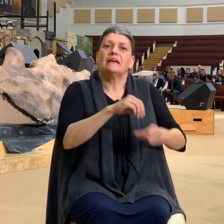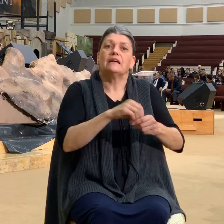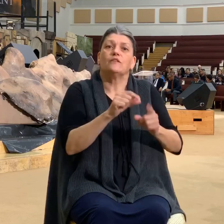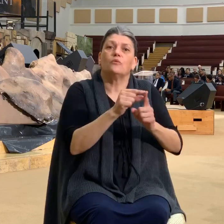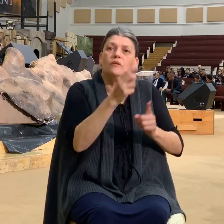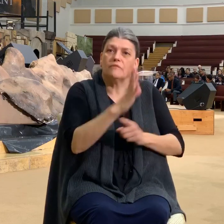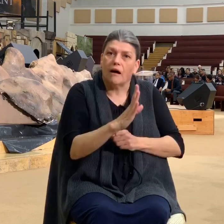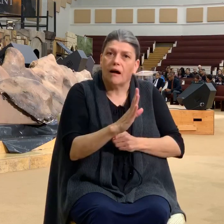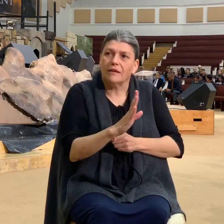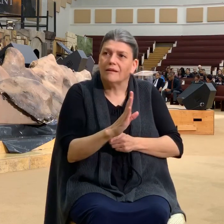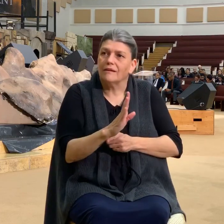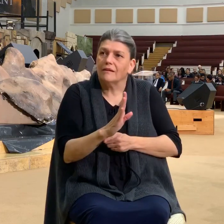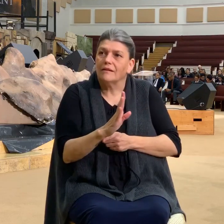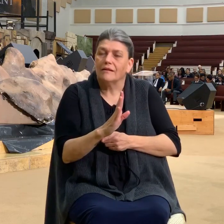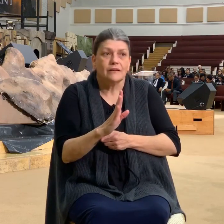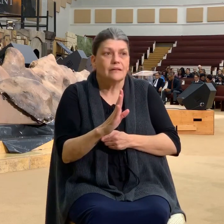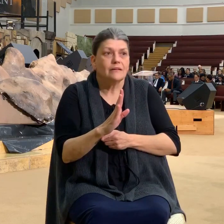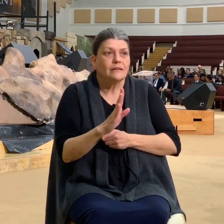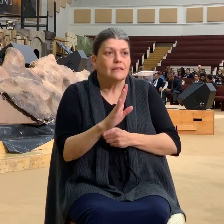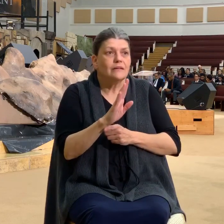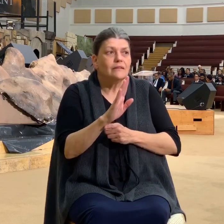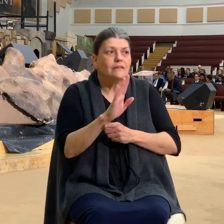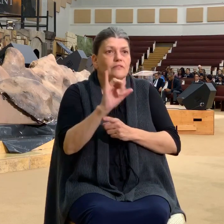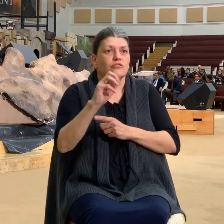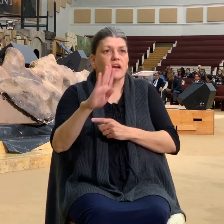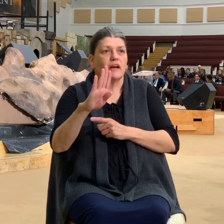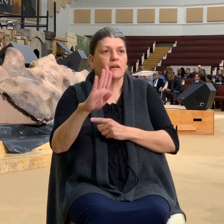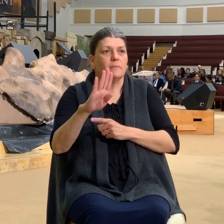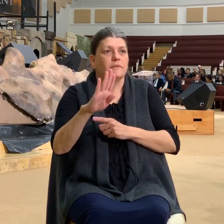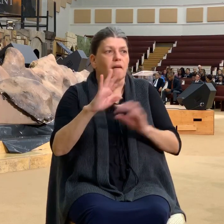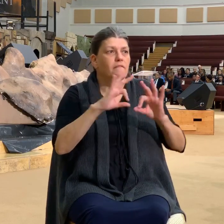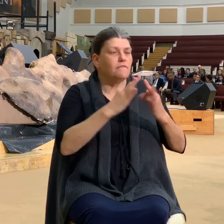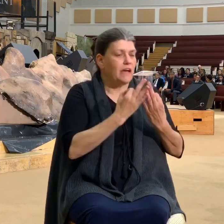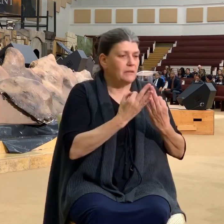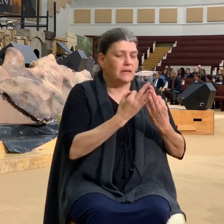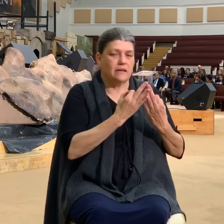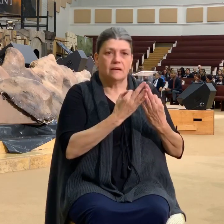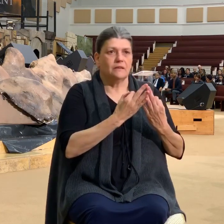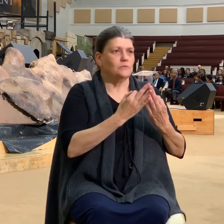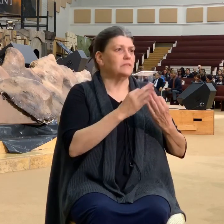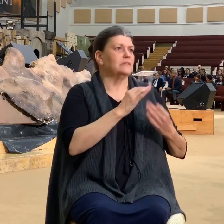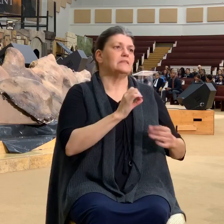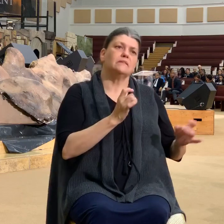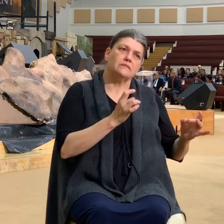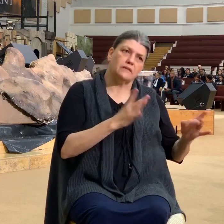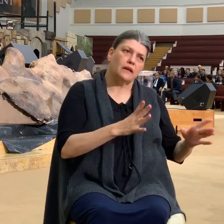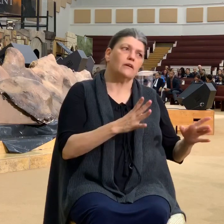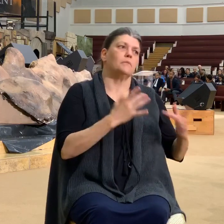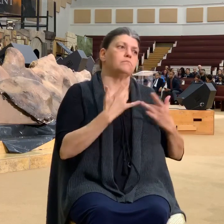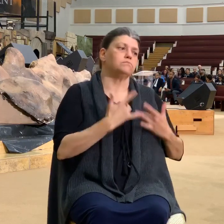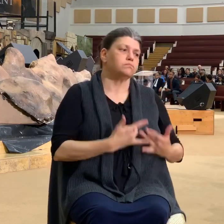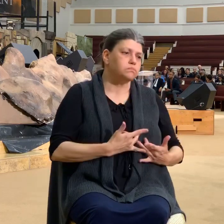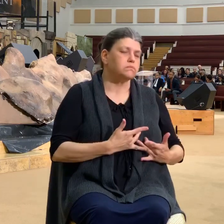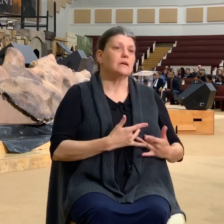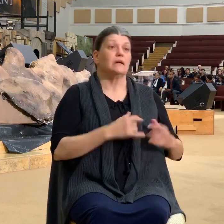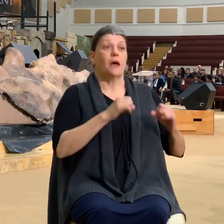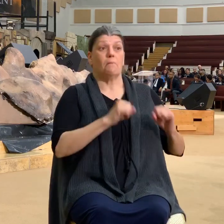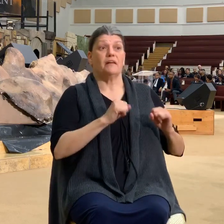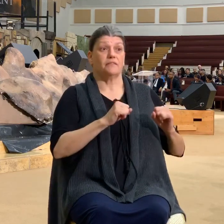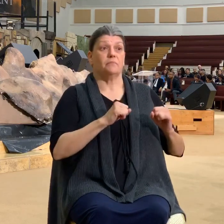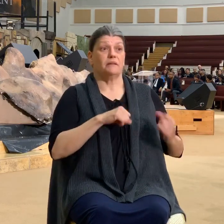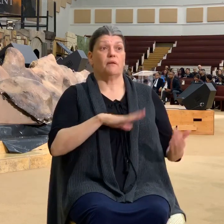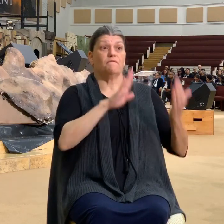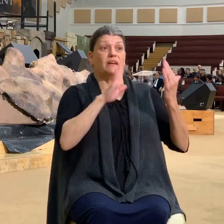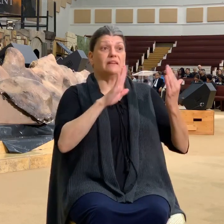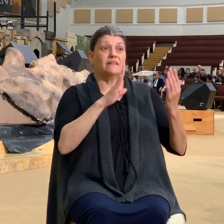God. Jacob's family was in a severe time of distress, even possible death from